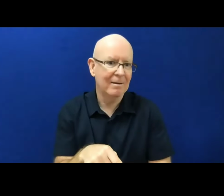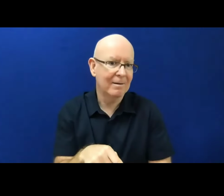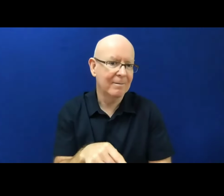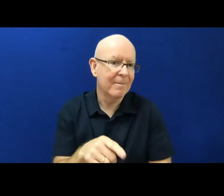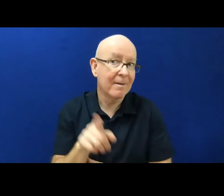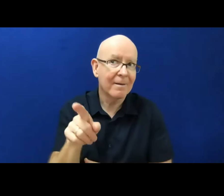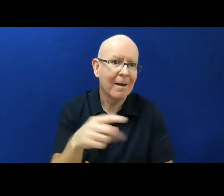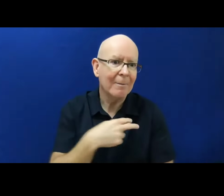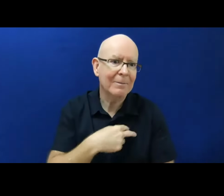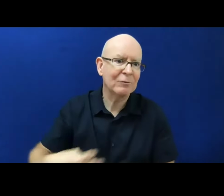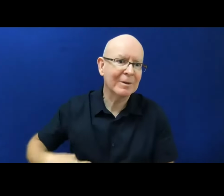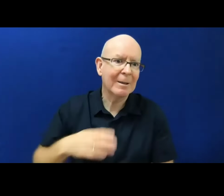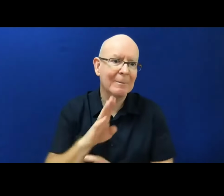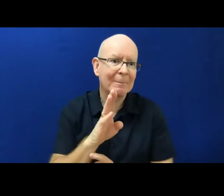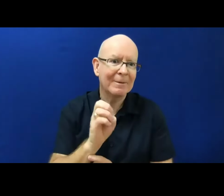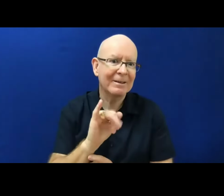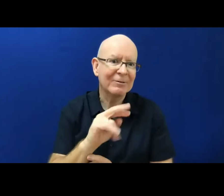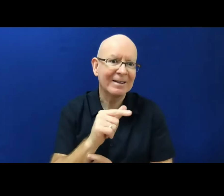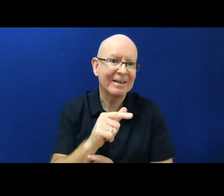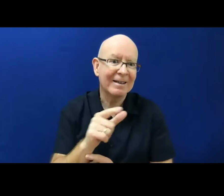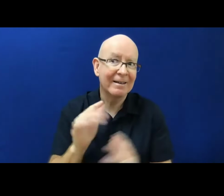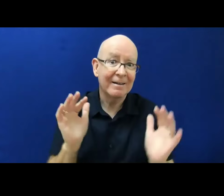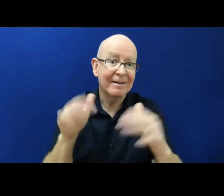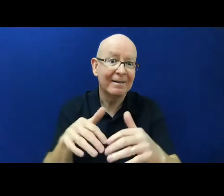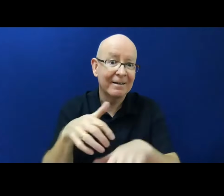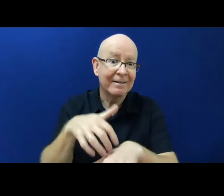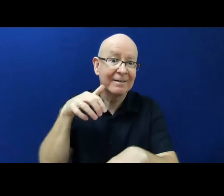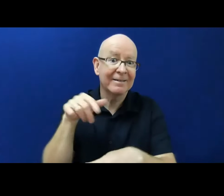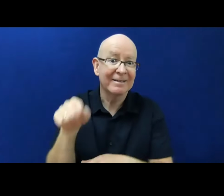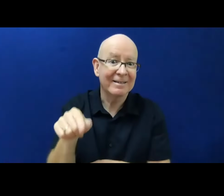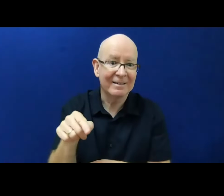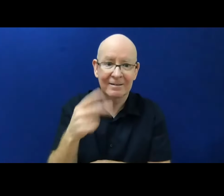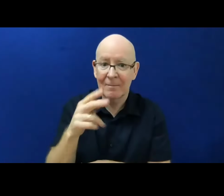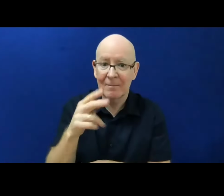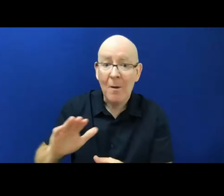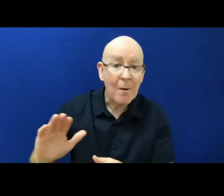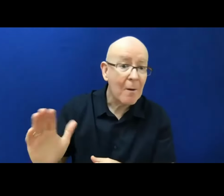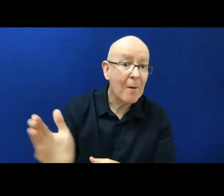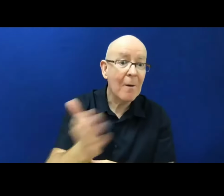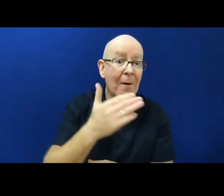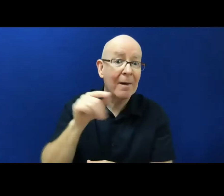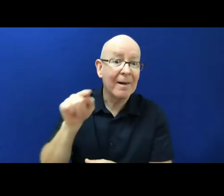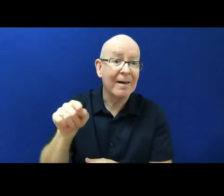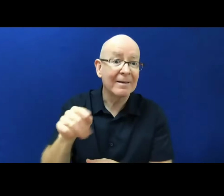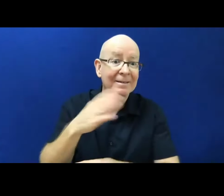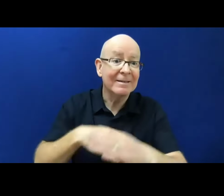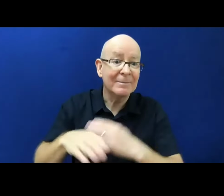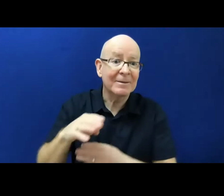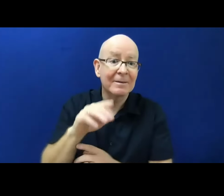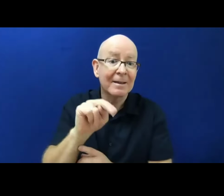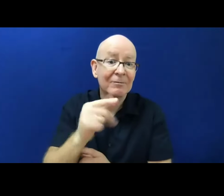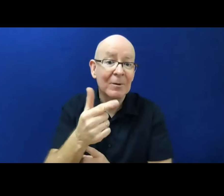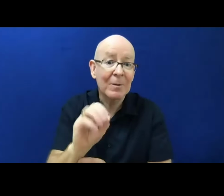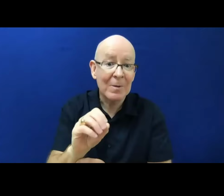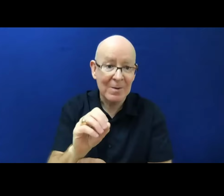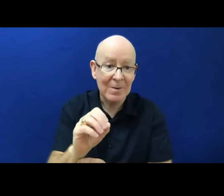And so the study came at the right time. There was a window of opportunity. Gatekeepers opened the